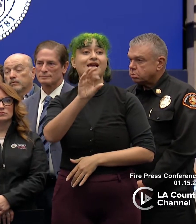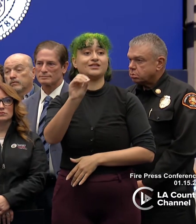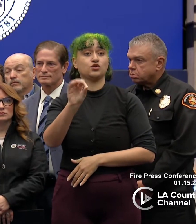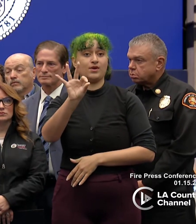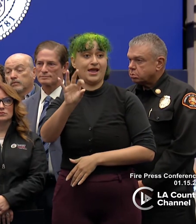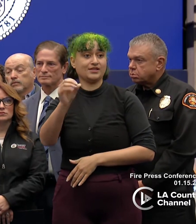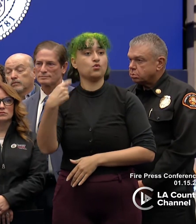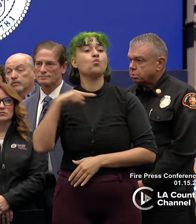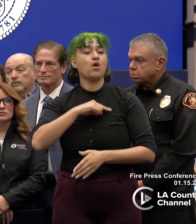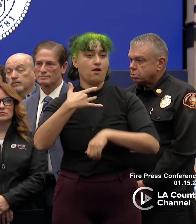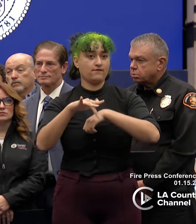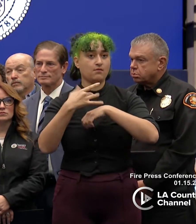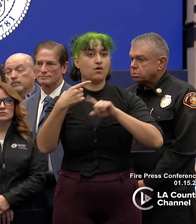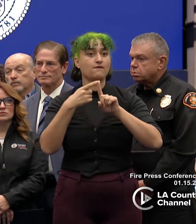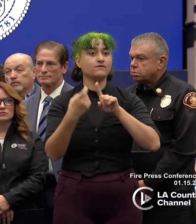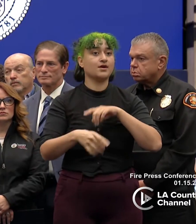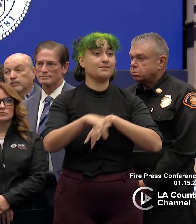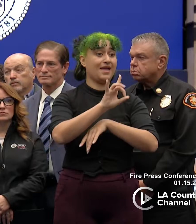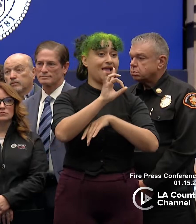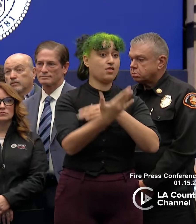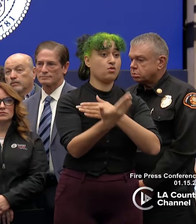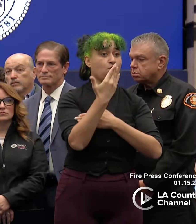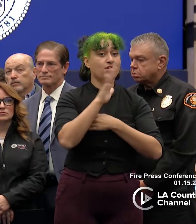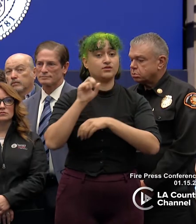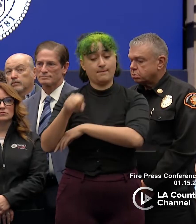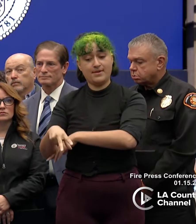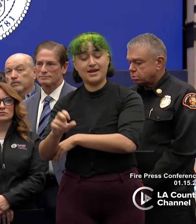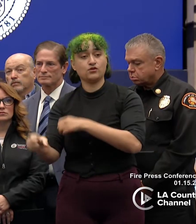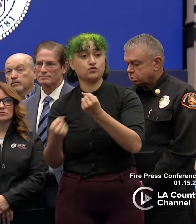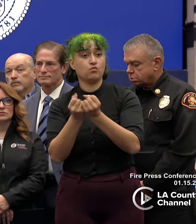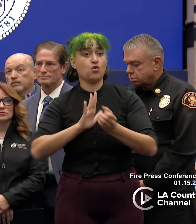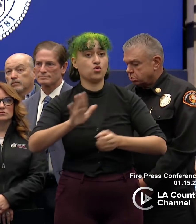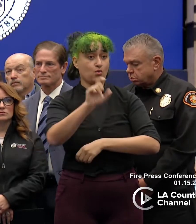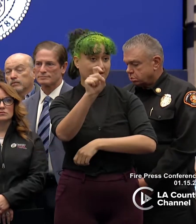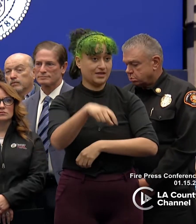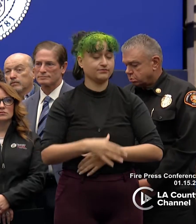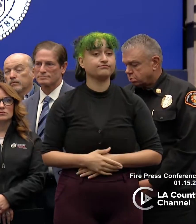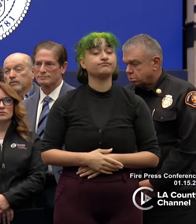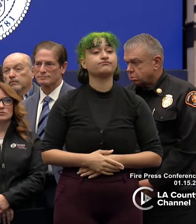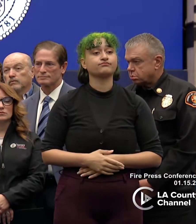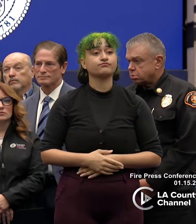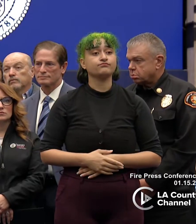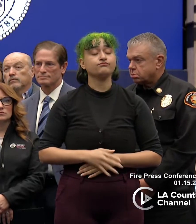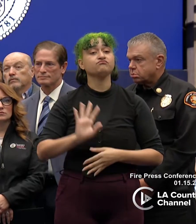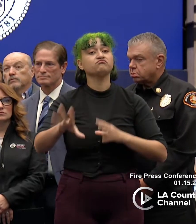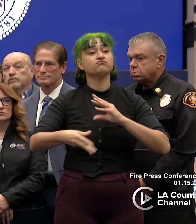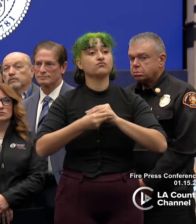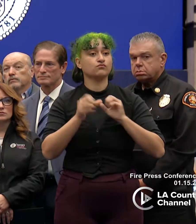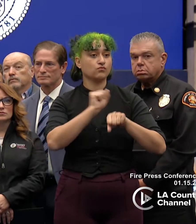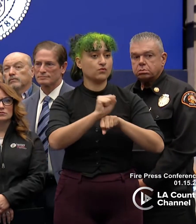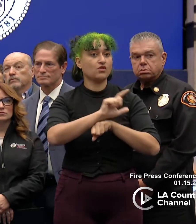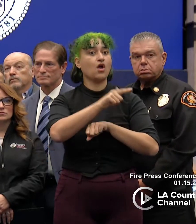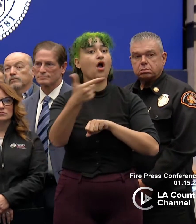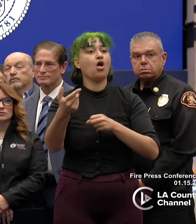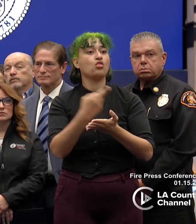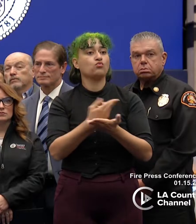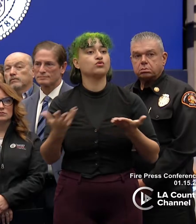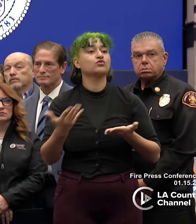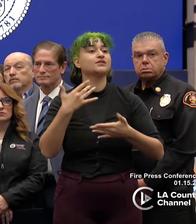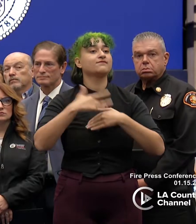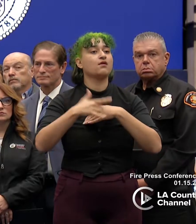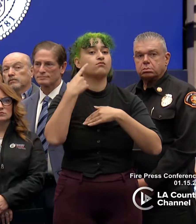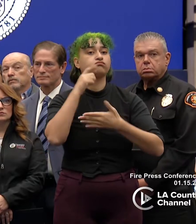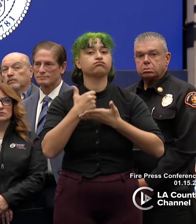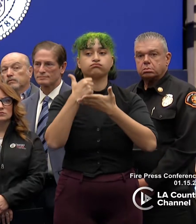213-288-9090, and we are available from 8 a.m. to midnight to support those needs. In addition to these efforts, there are other resources available to